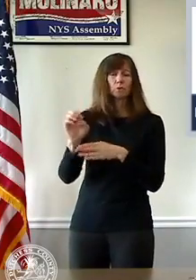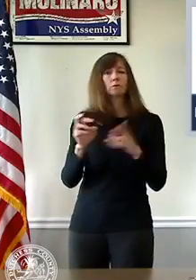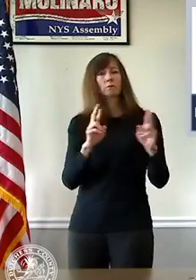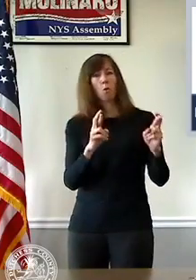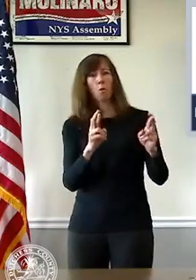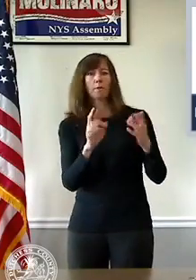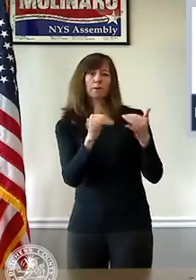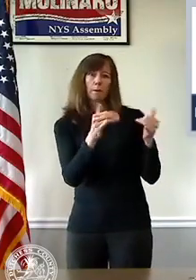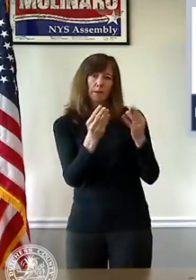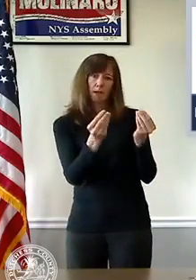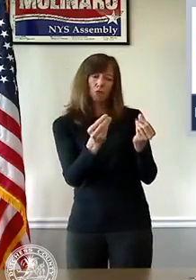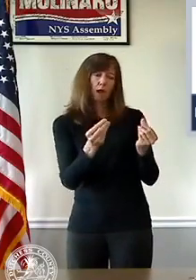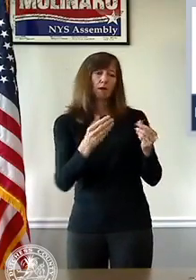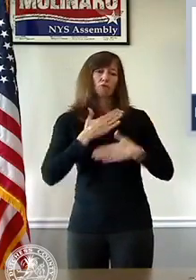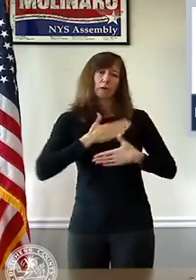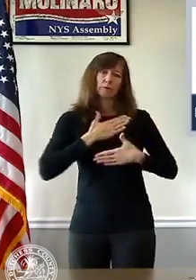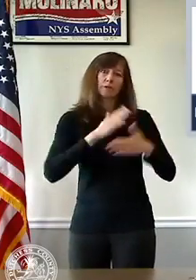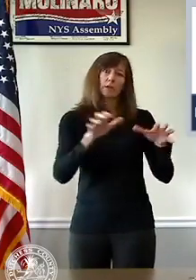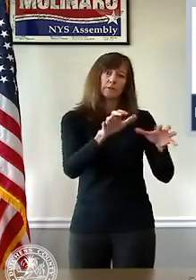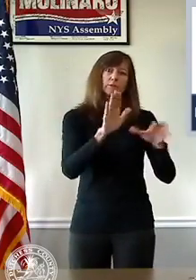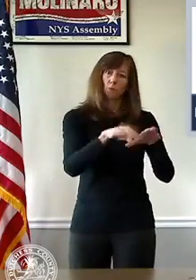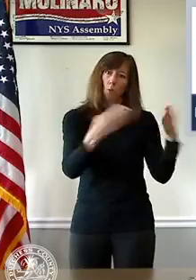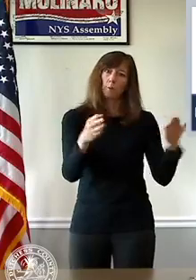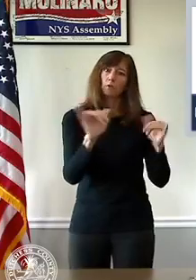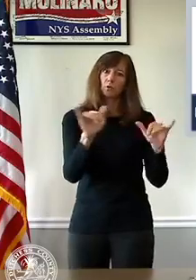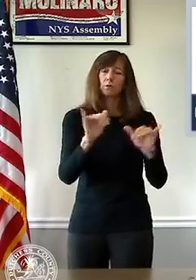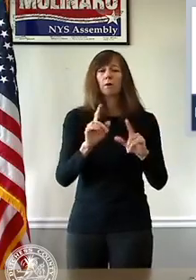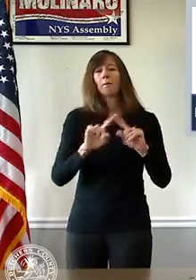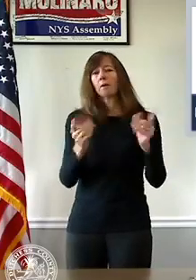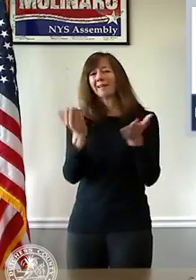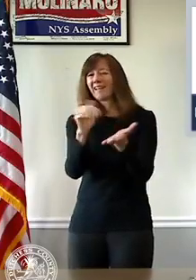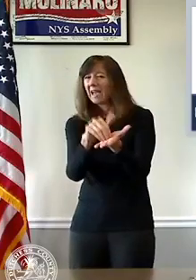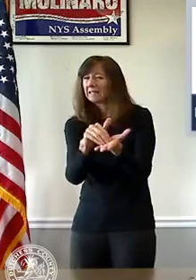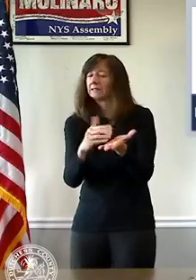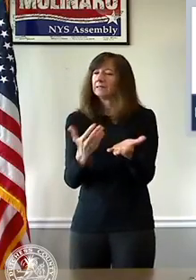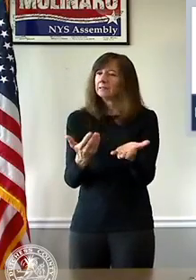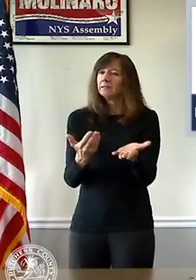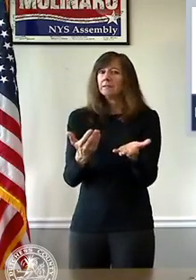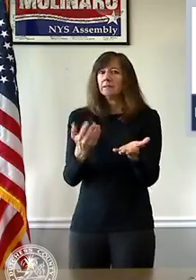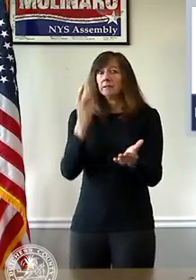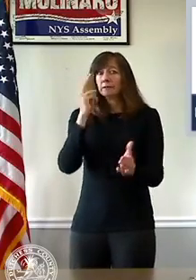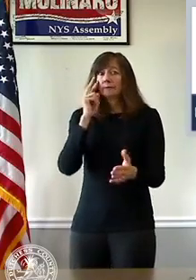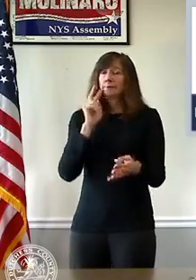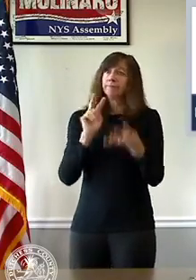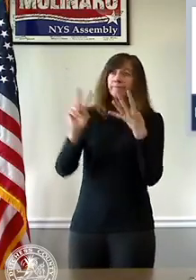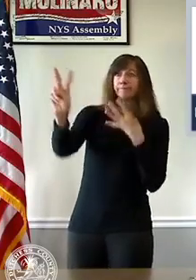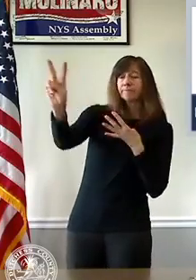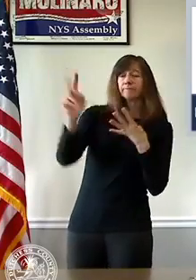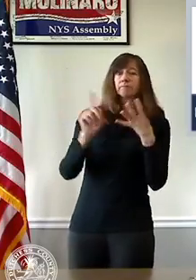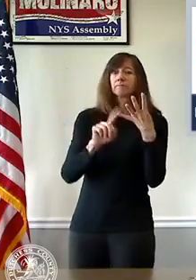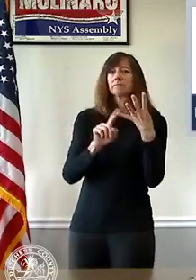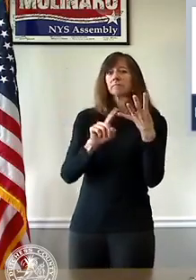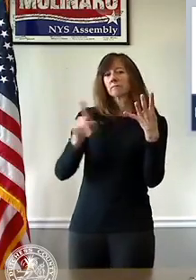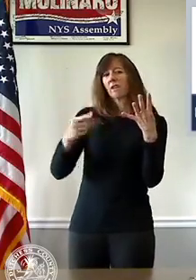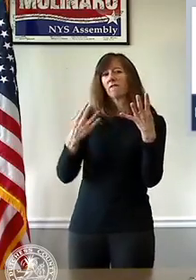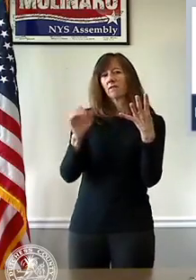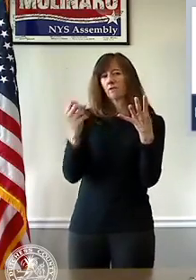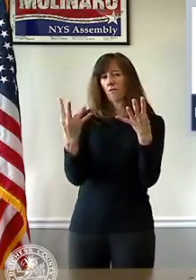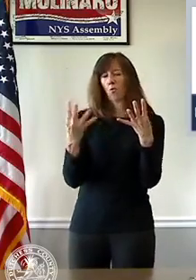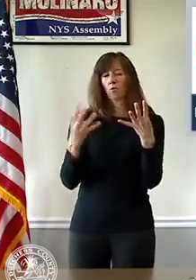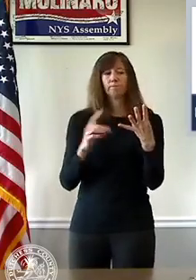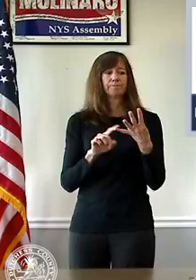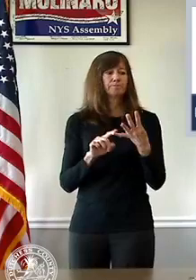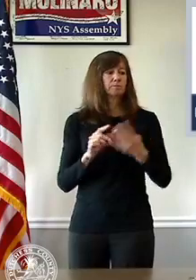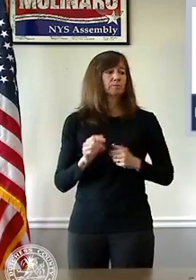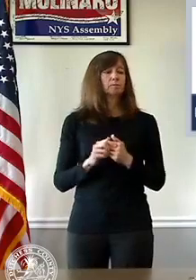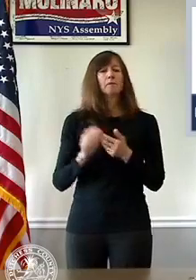of recreation activities. But again, that currently would be, as far as we can tell, phase 4. But town parks, most municipal